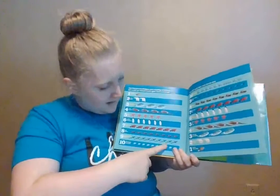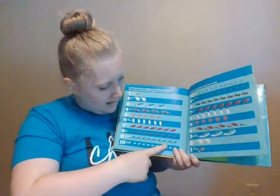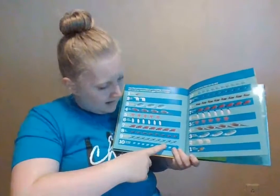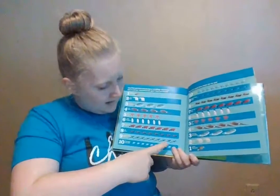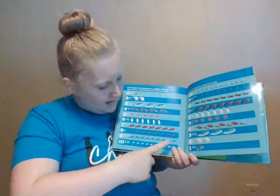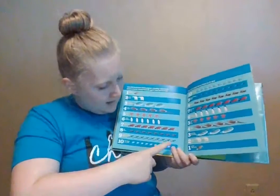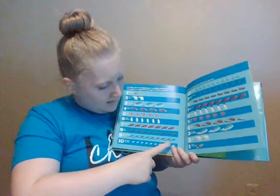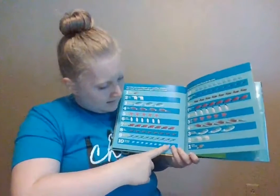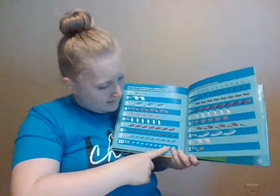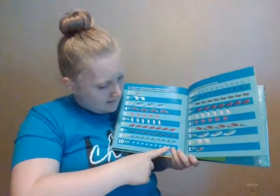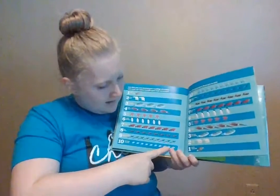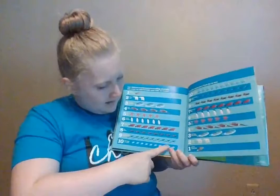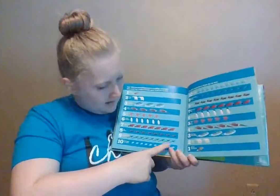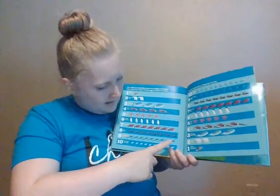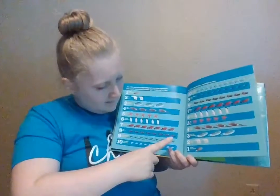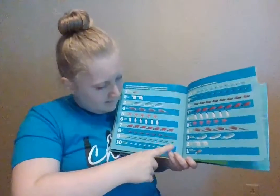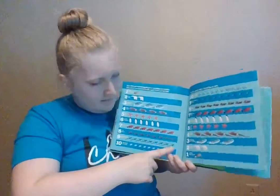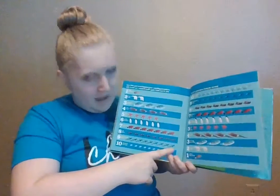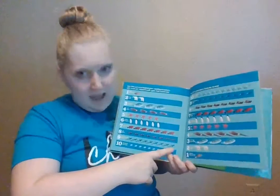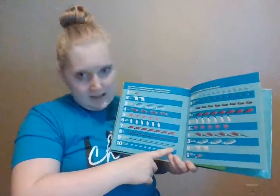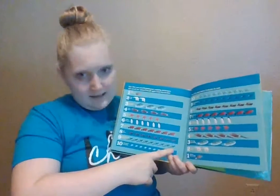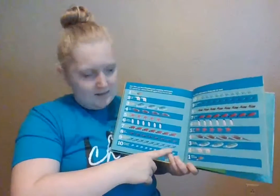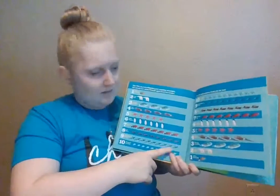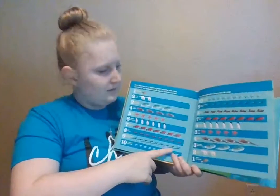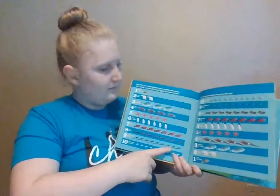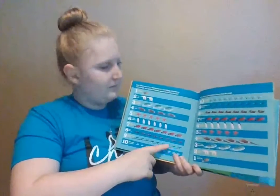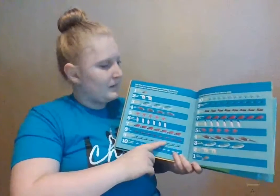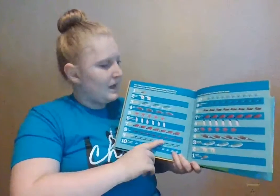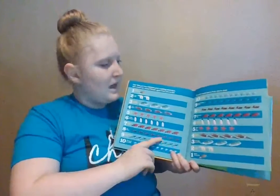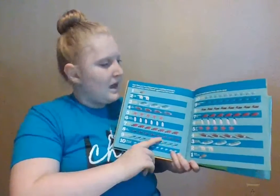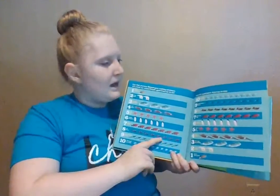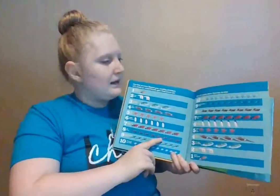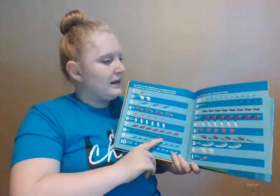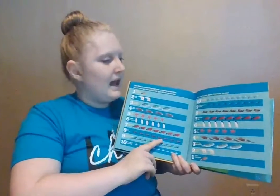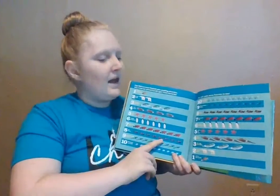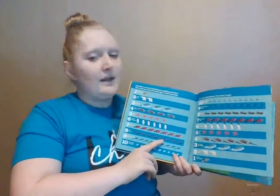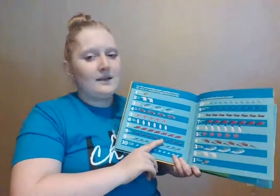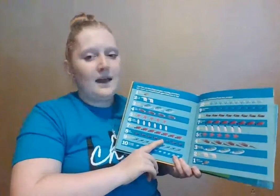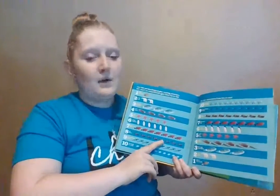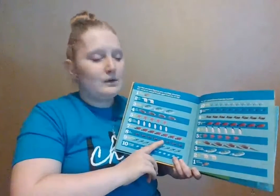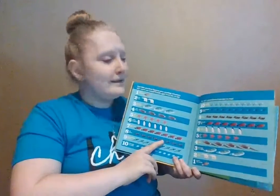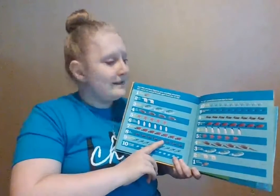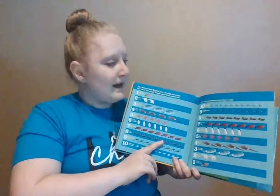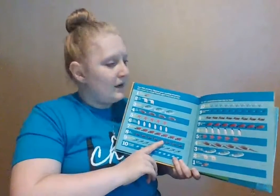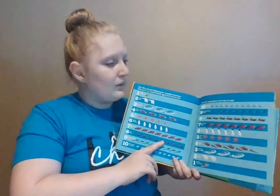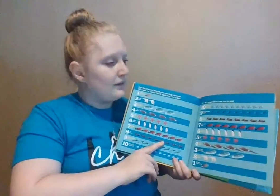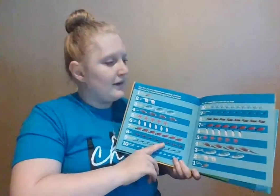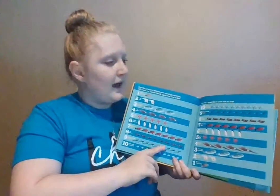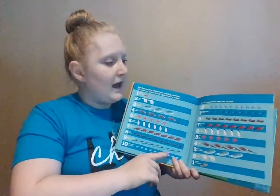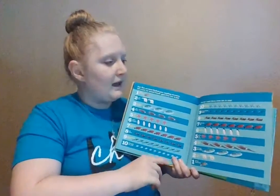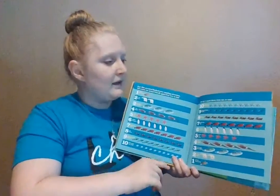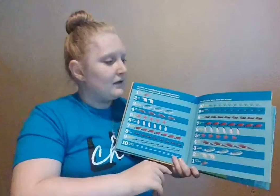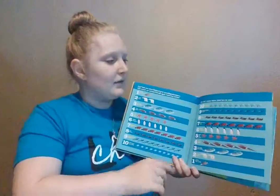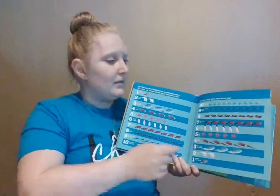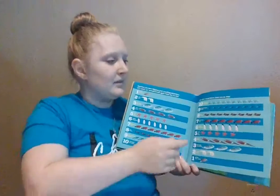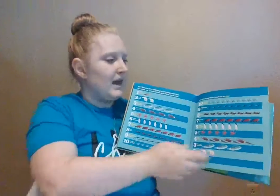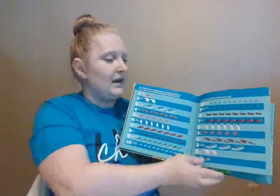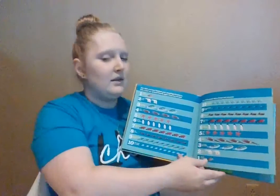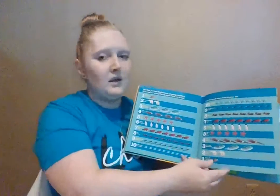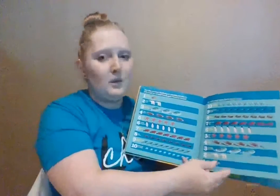8, 9, 10. Now let's count down from 10 to